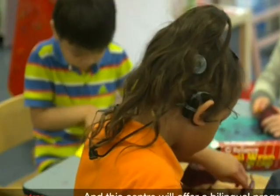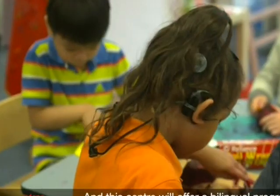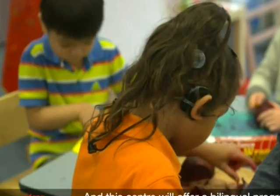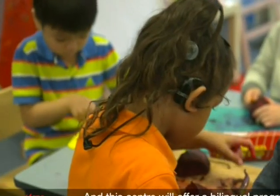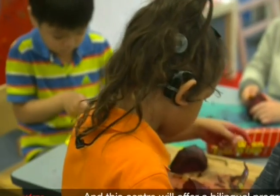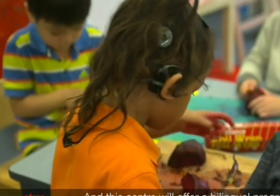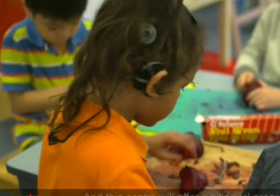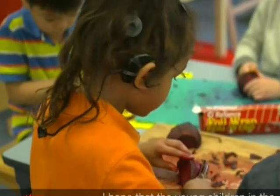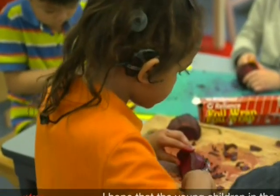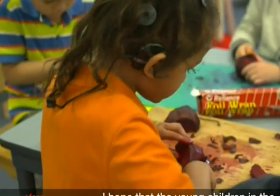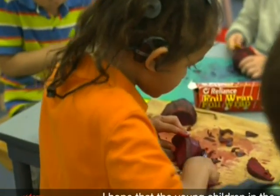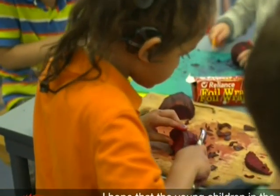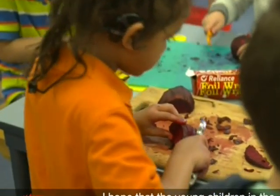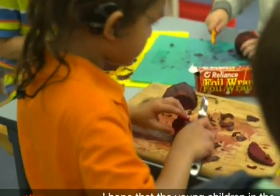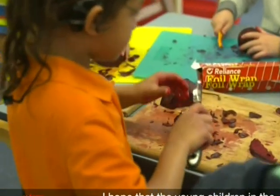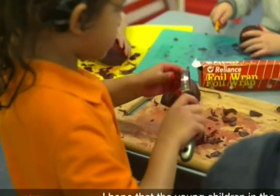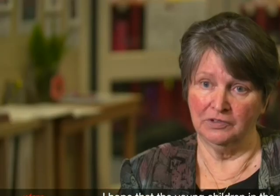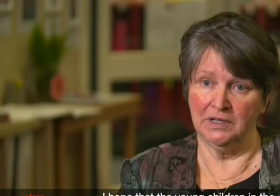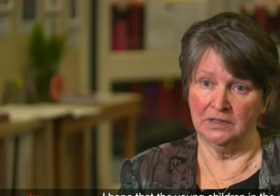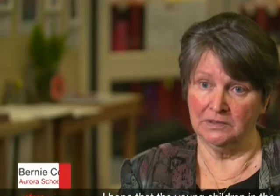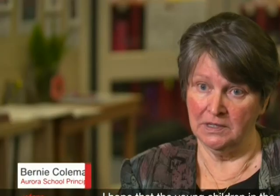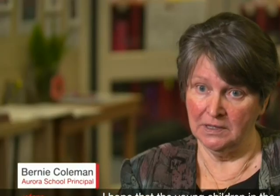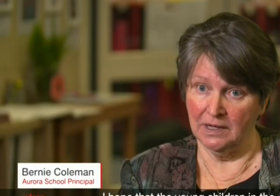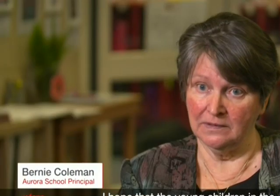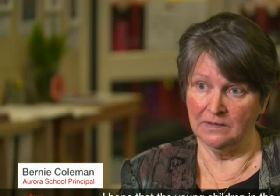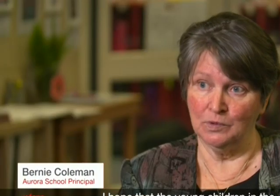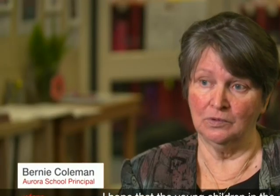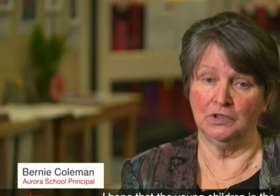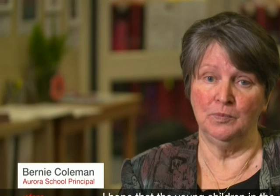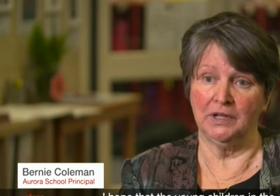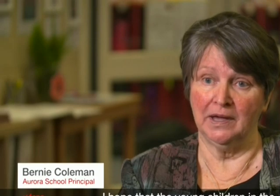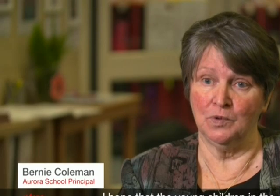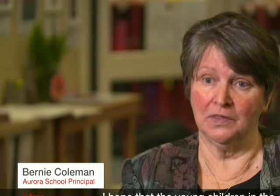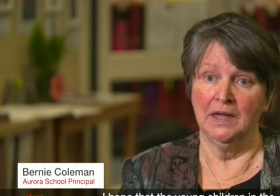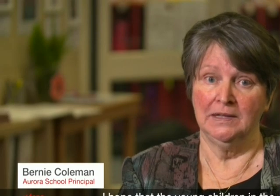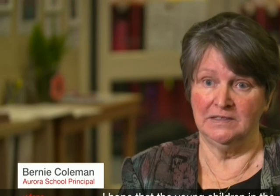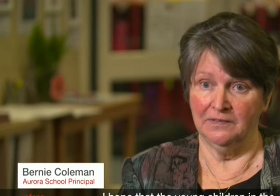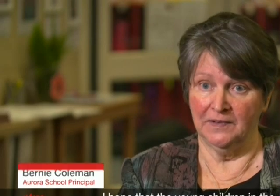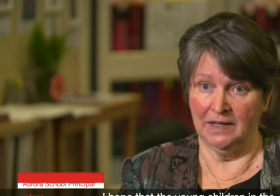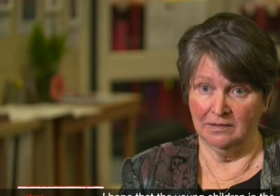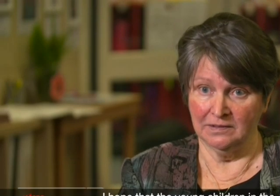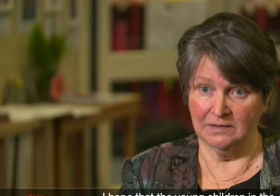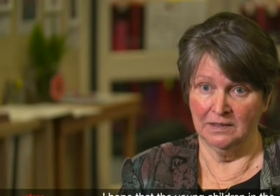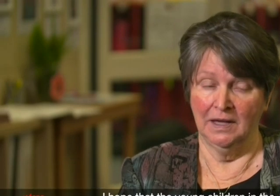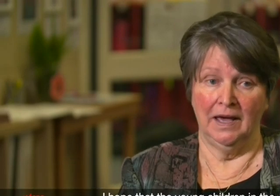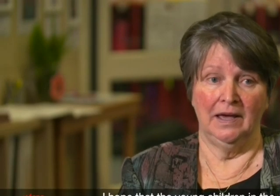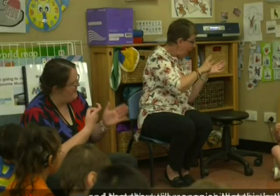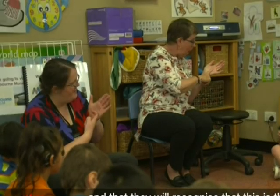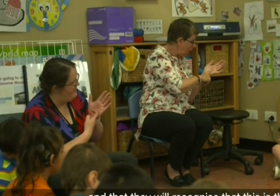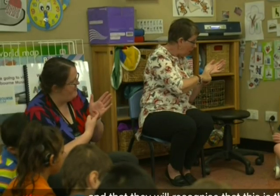bilingual program. I hope that young children in the kindergartens will communicate with deaf adults and that they